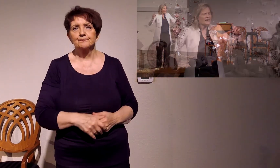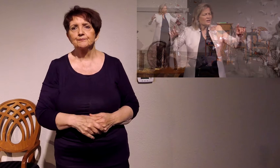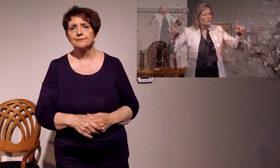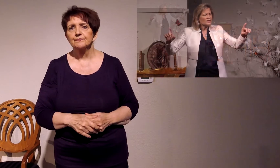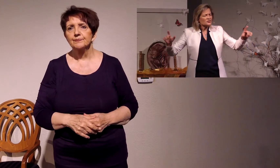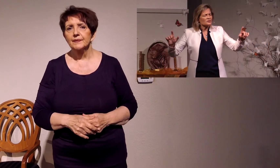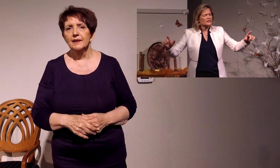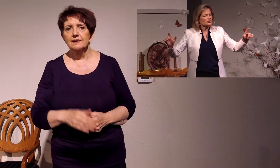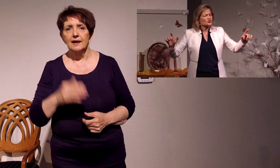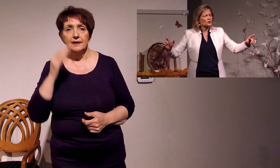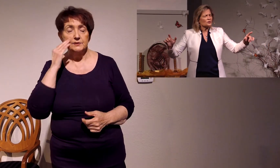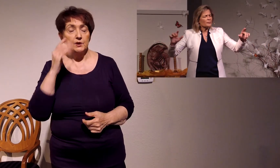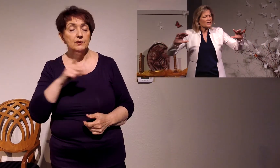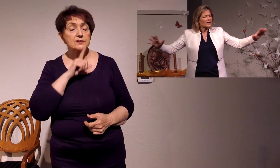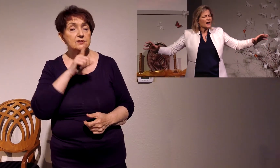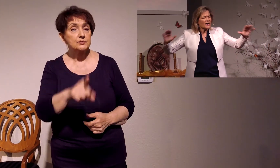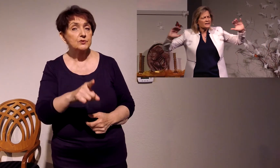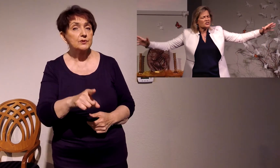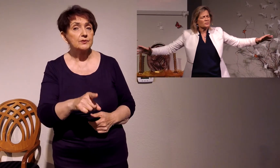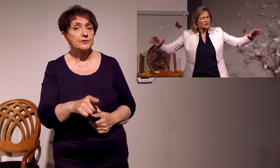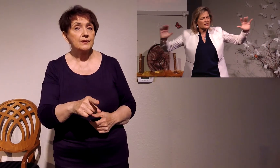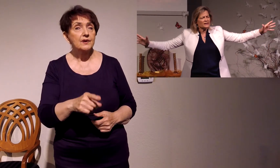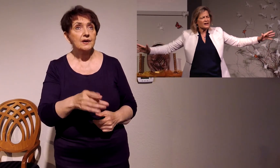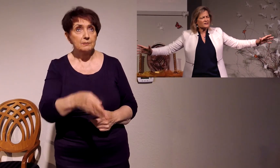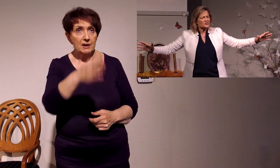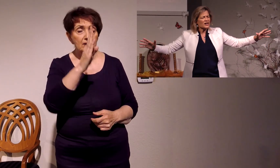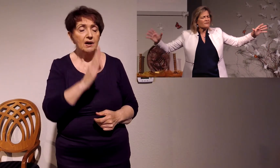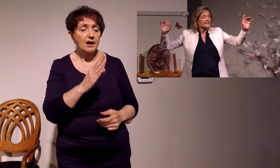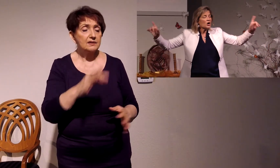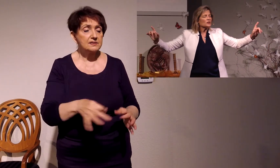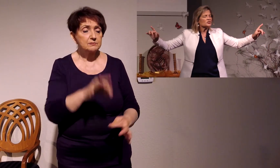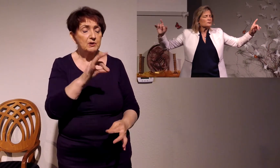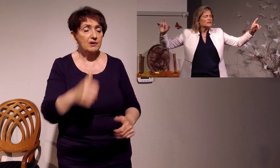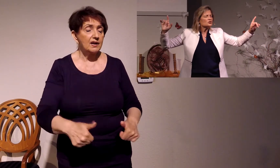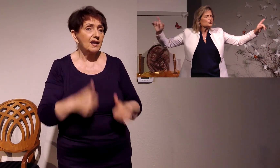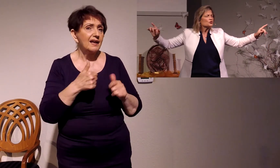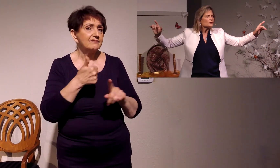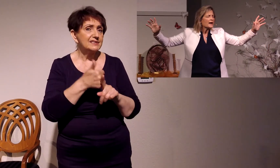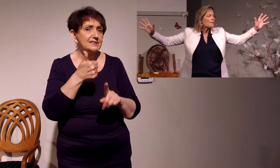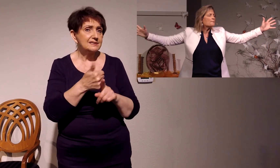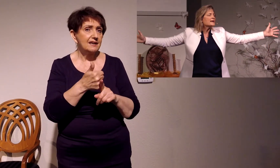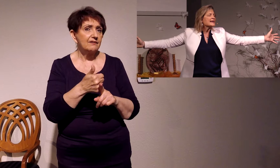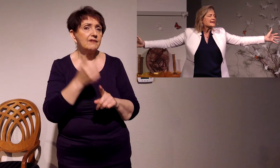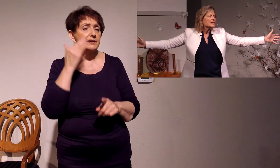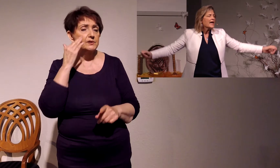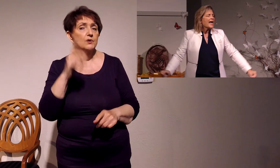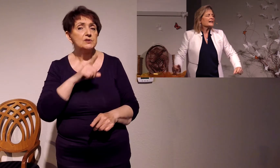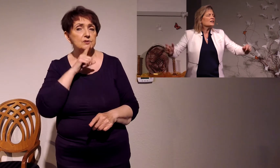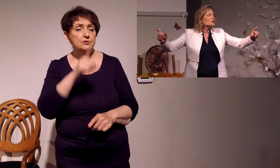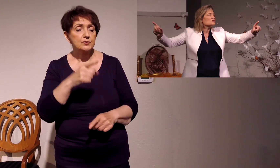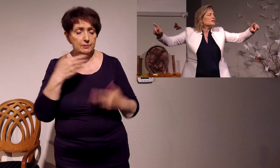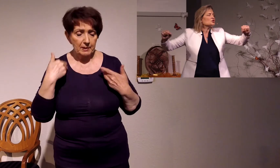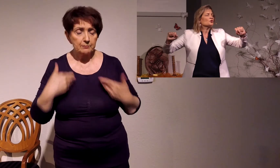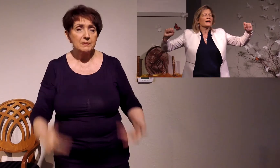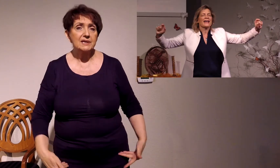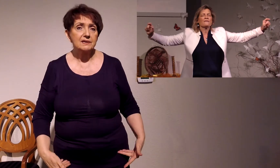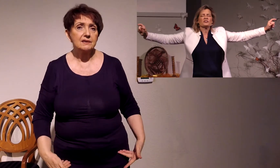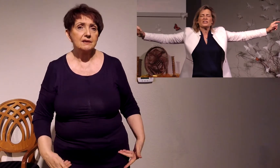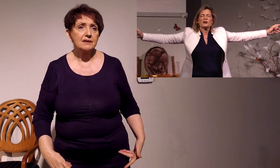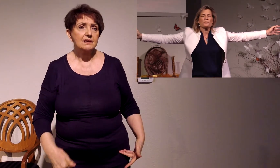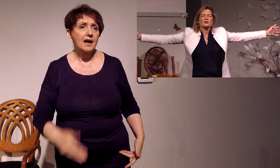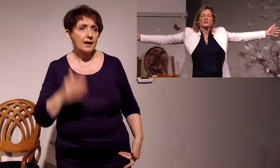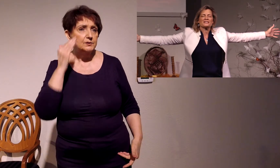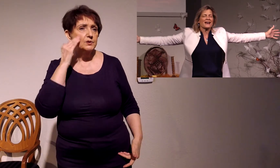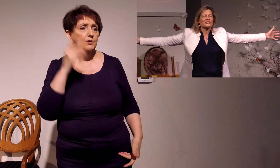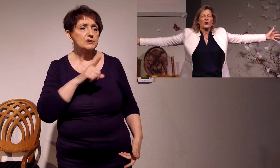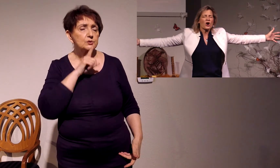And as I know this to be the truth about God and spirit and life itself, I know this to be the truth about me. And I know it to be true about every